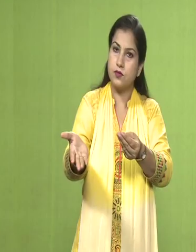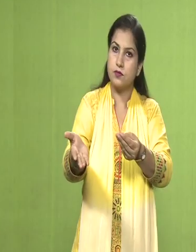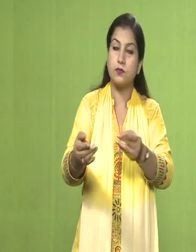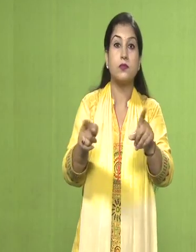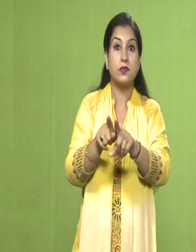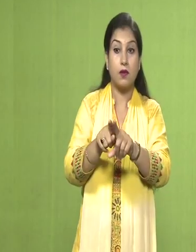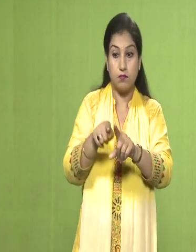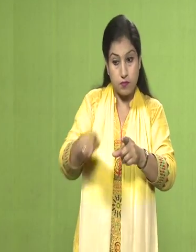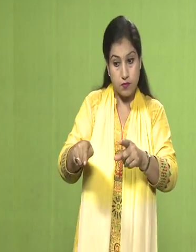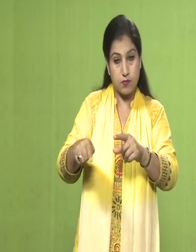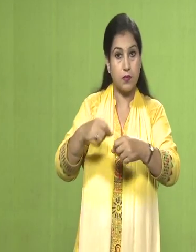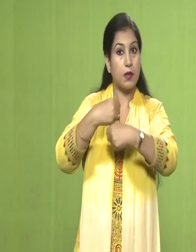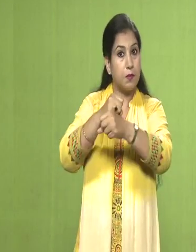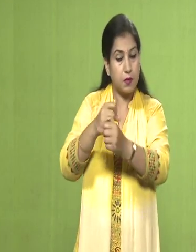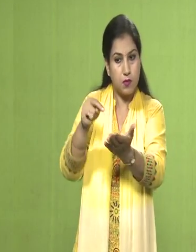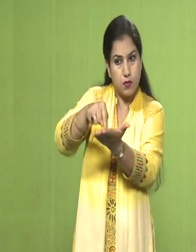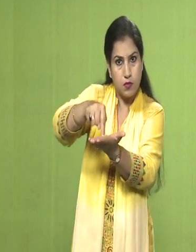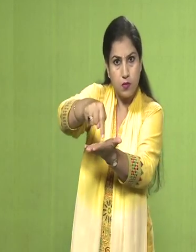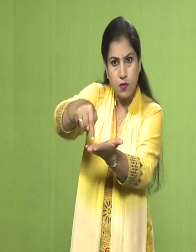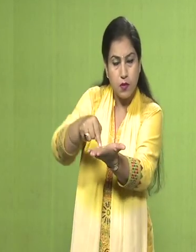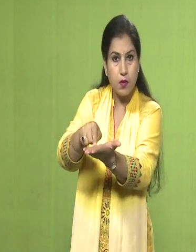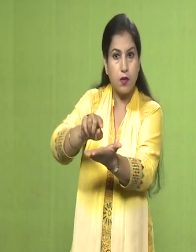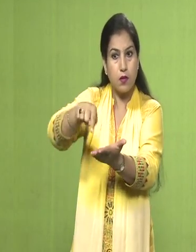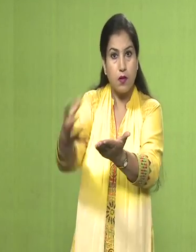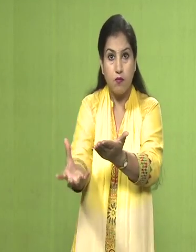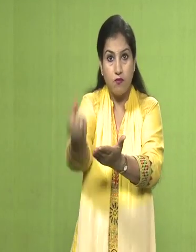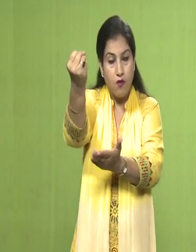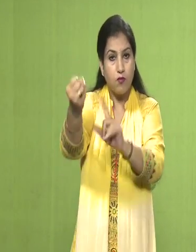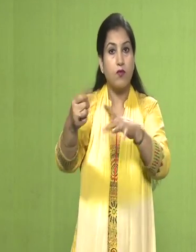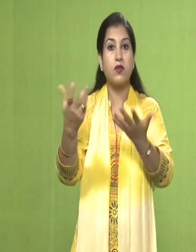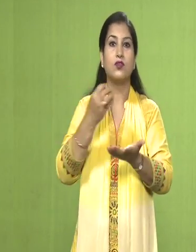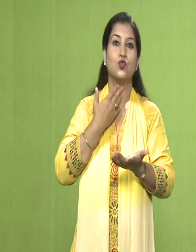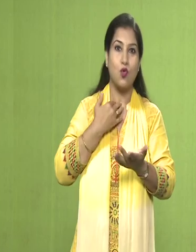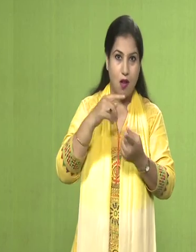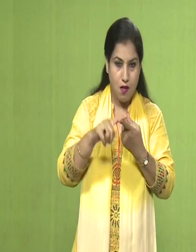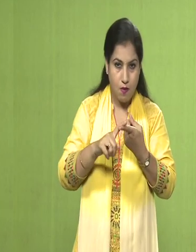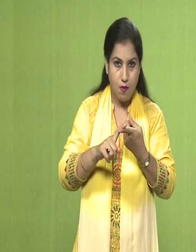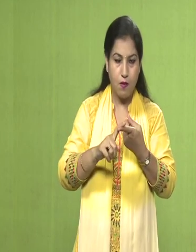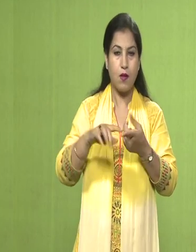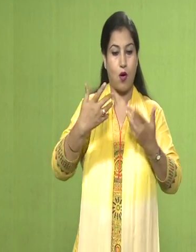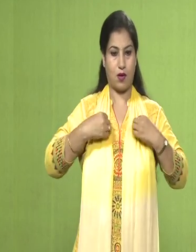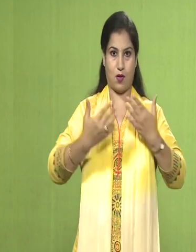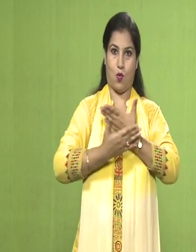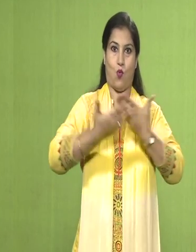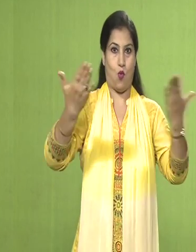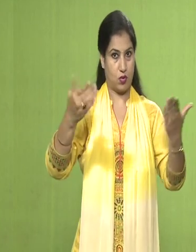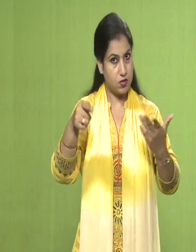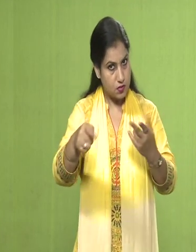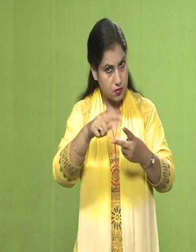The goods that were made from these raw materials, like sugar and clothes, they